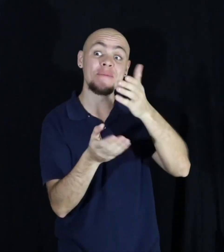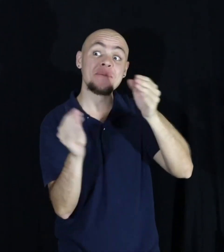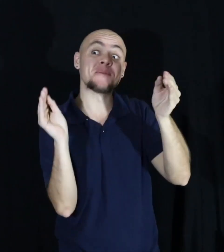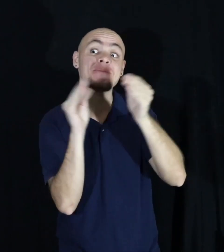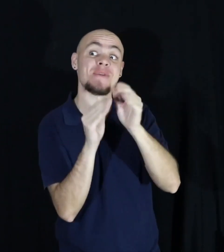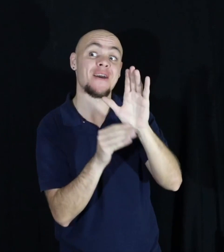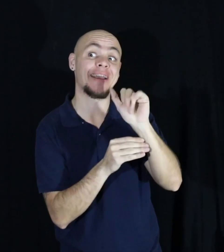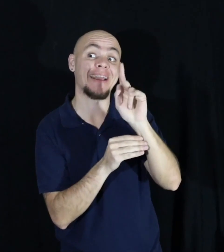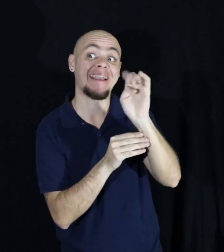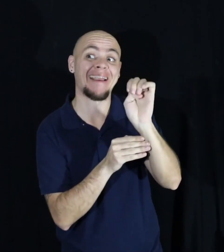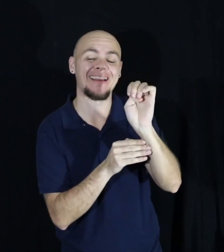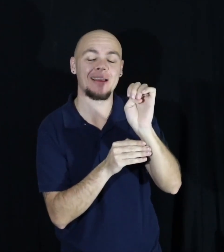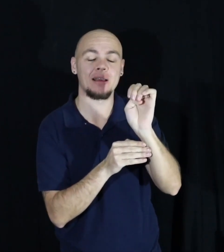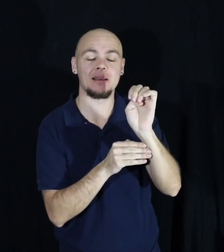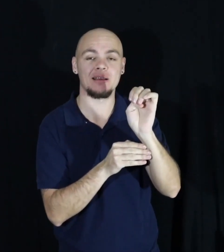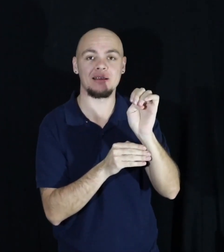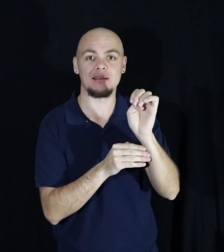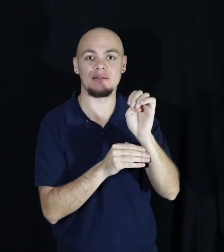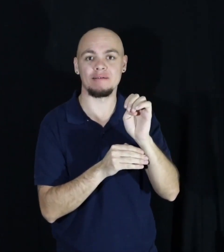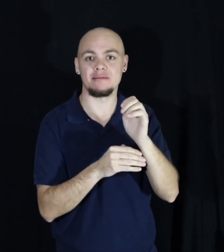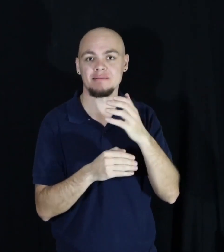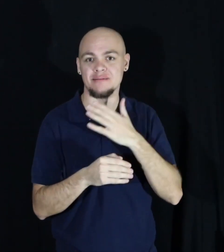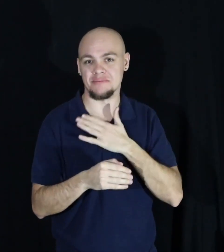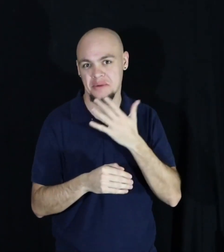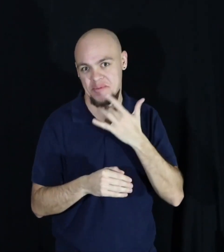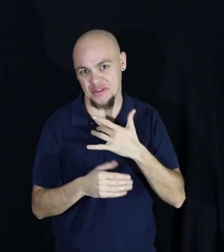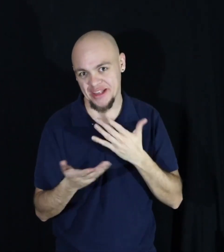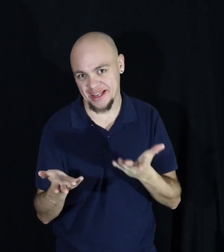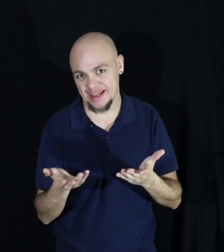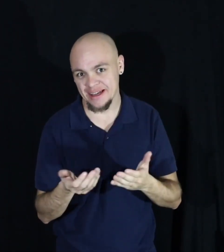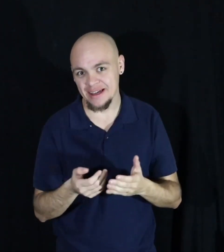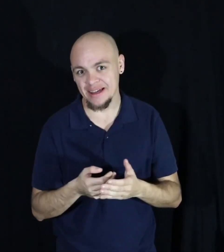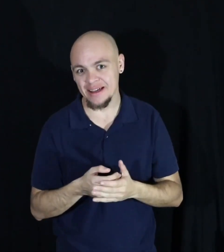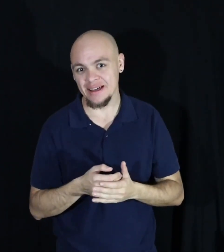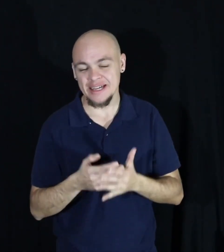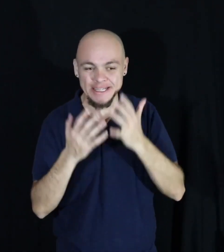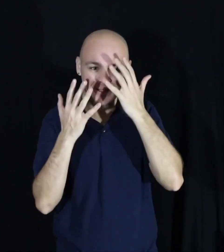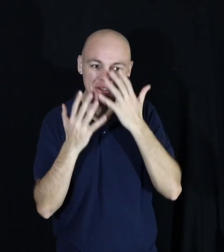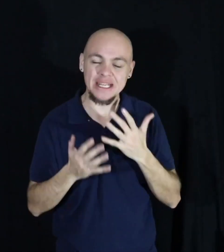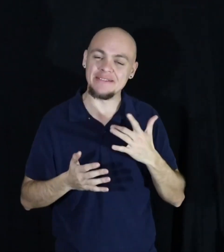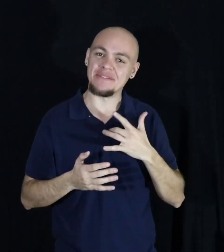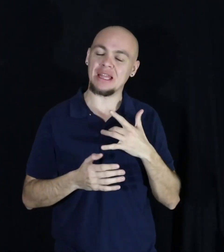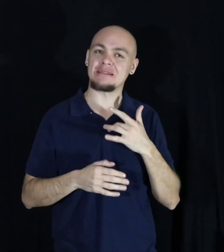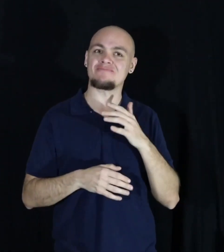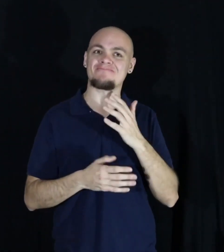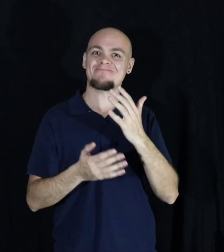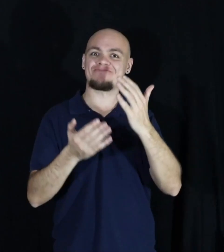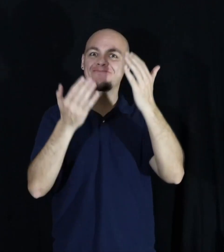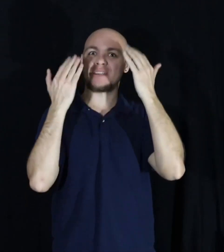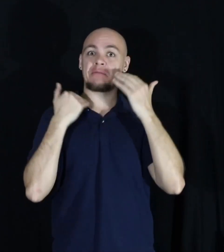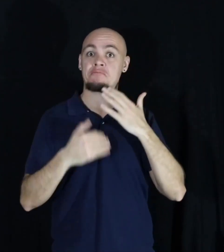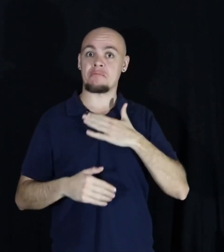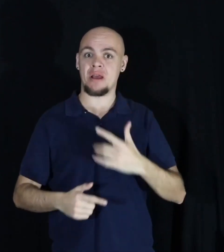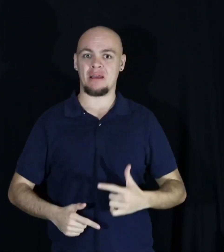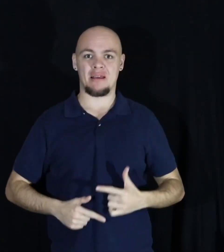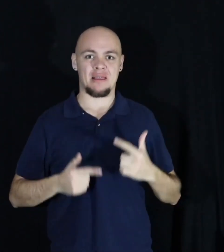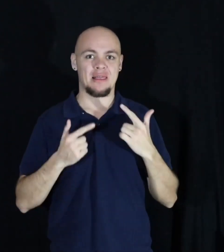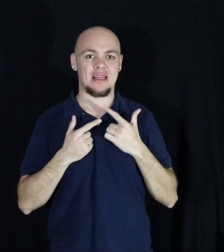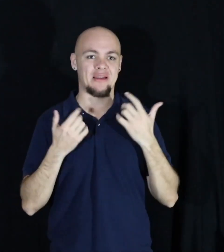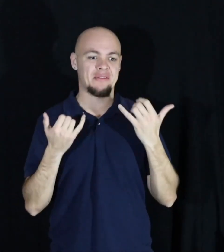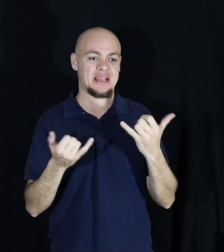cake? It was tragic, you know. I was left with the overwhelming feeling that my own life was now